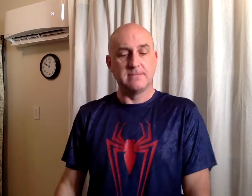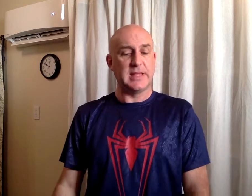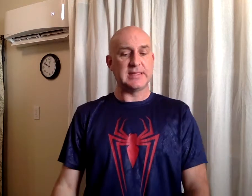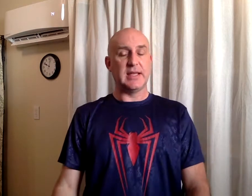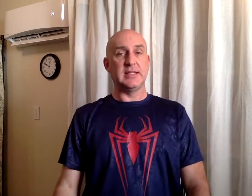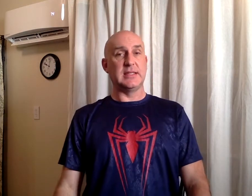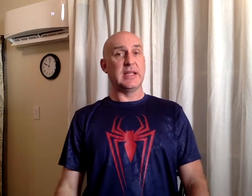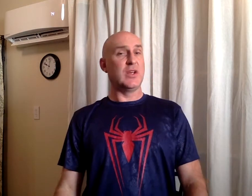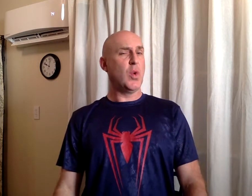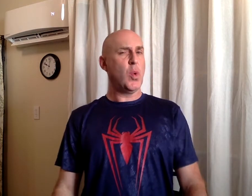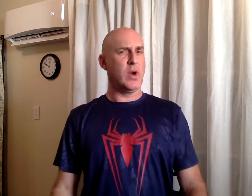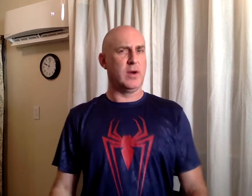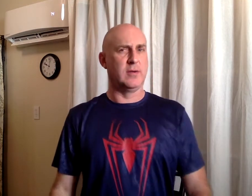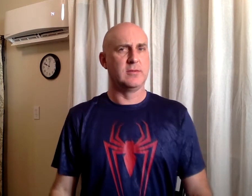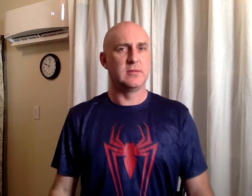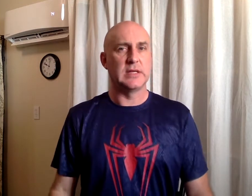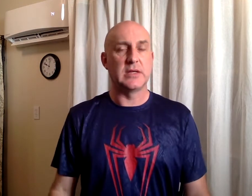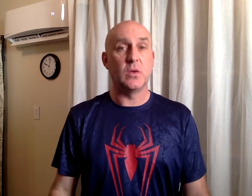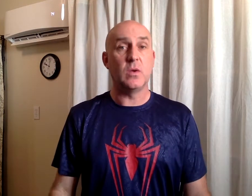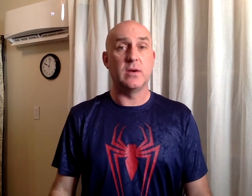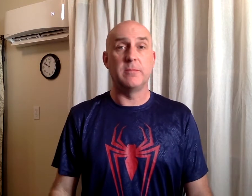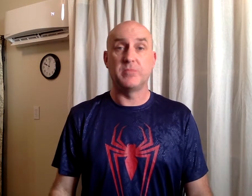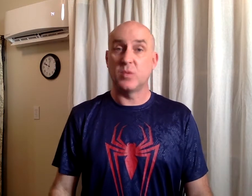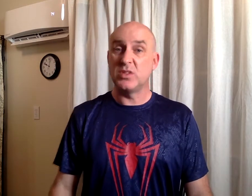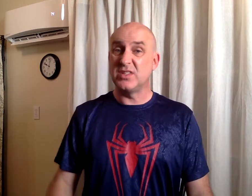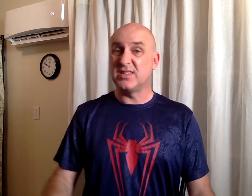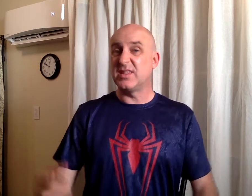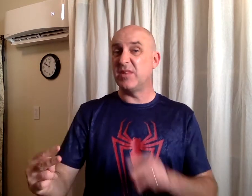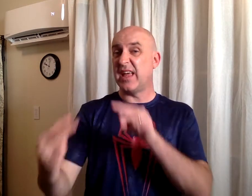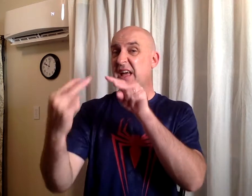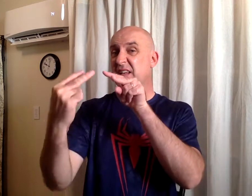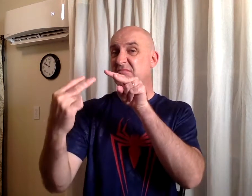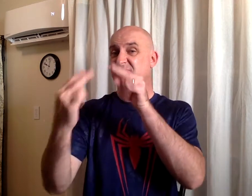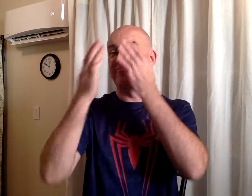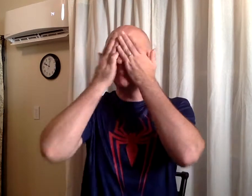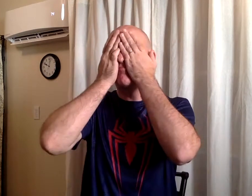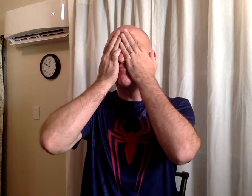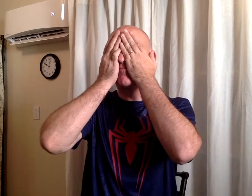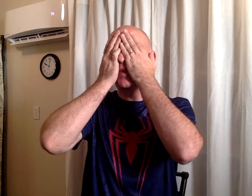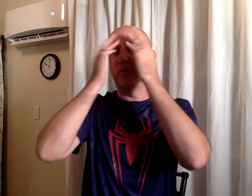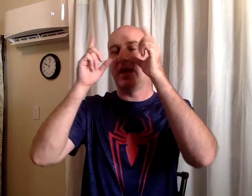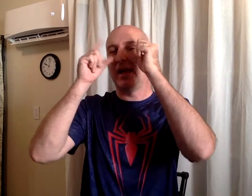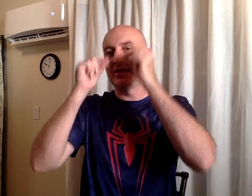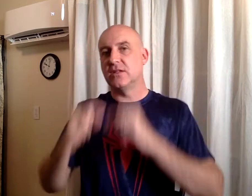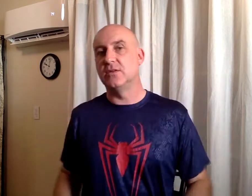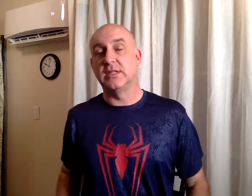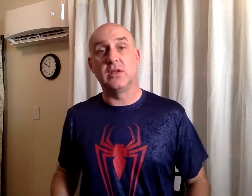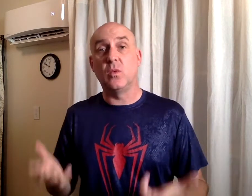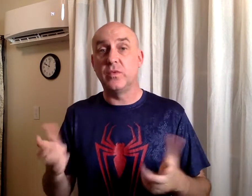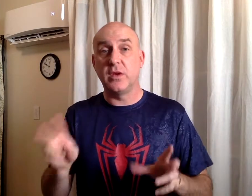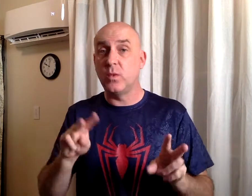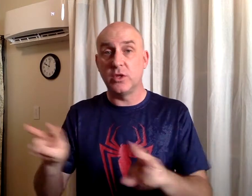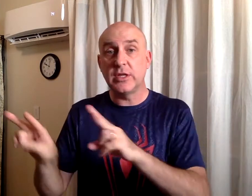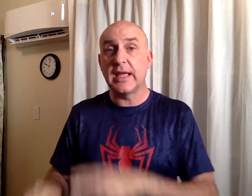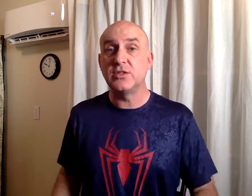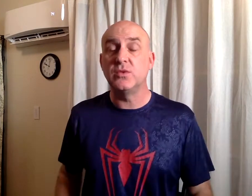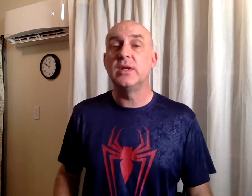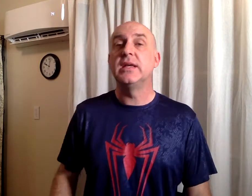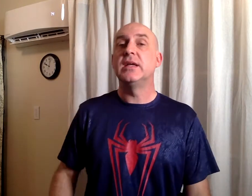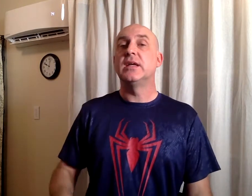Next sign is ignore. Ignore, which is some of that, or the eyes closed and they don't want to look at you.